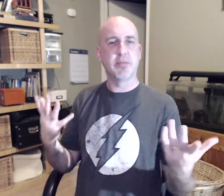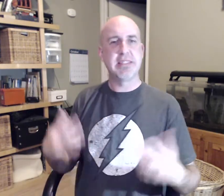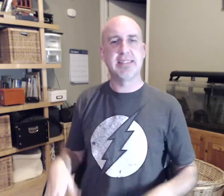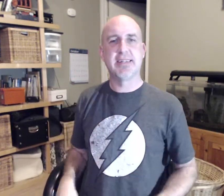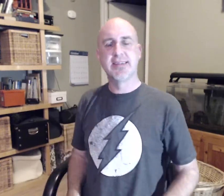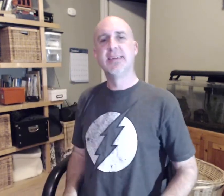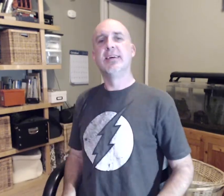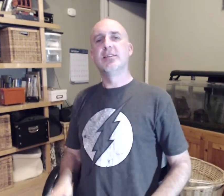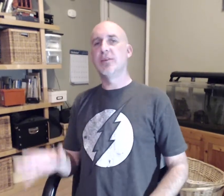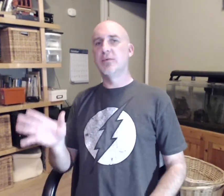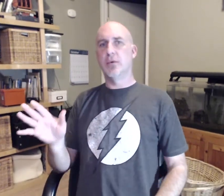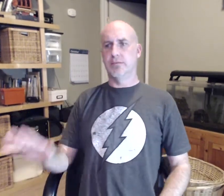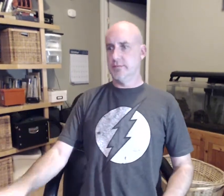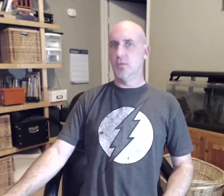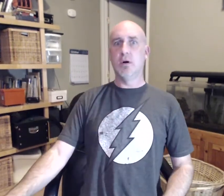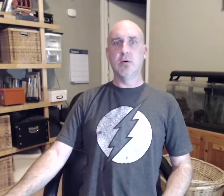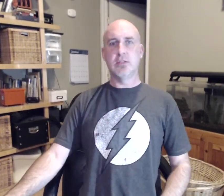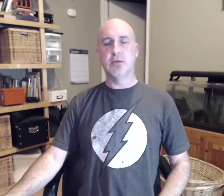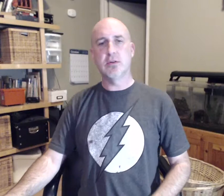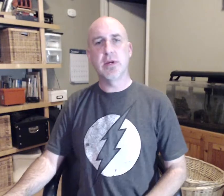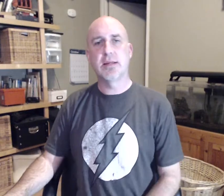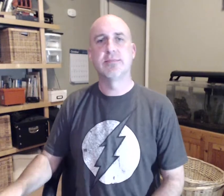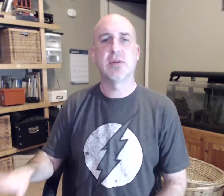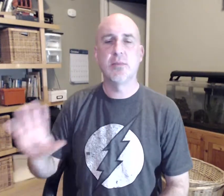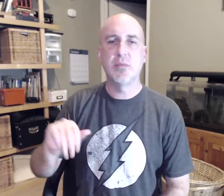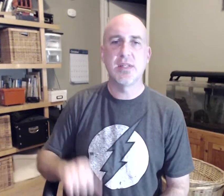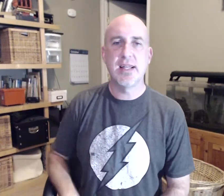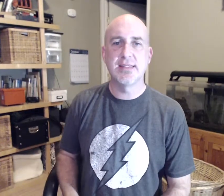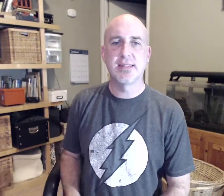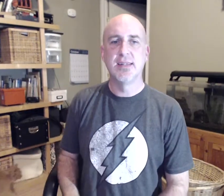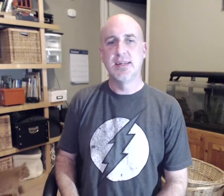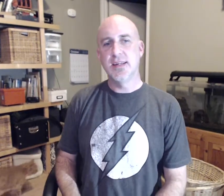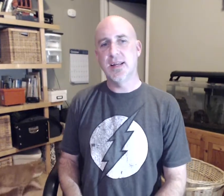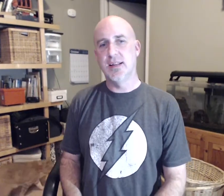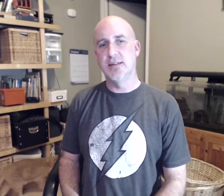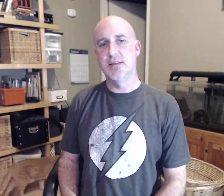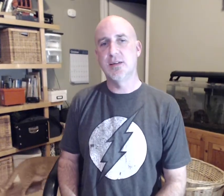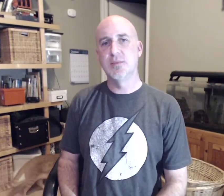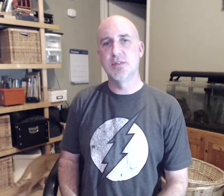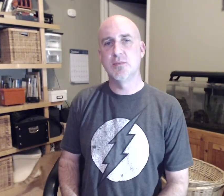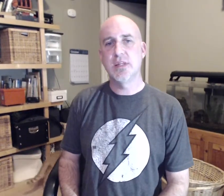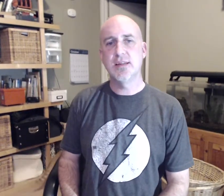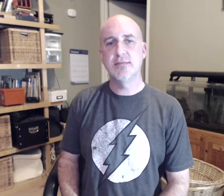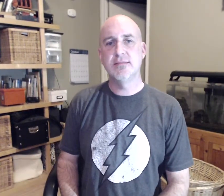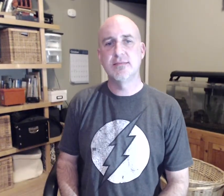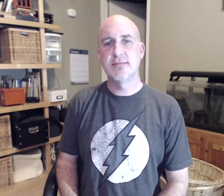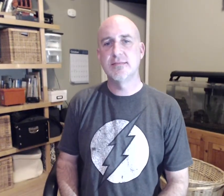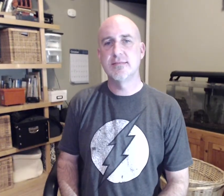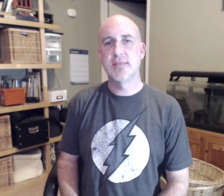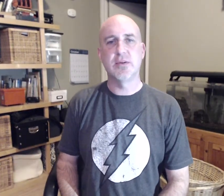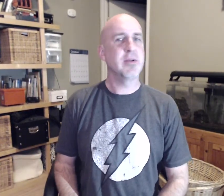sick. So, whoa, it's an earthquake. Sorry, I bumped the desk. And there comes Zoom again. There he goes.